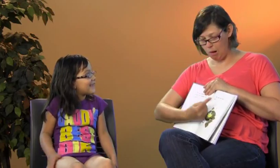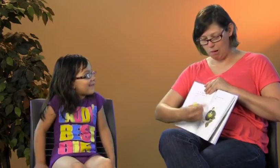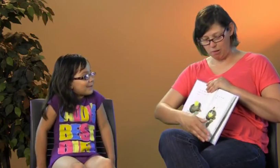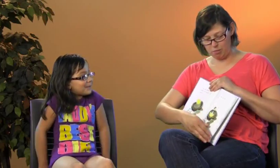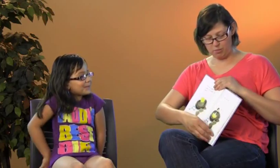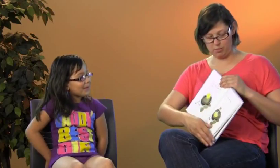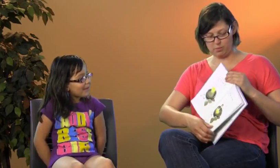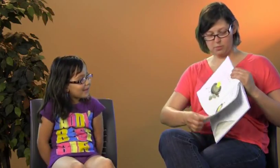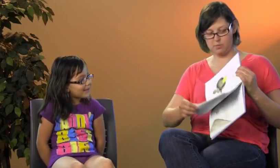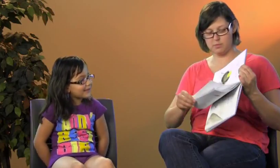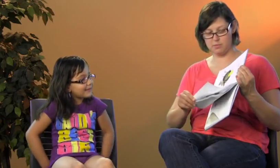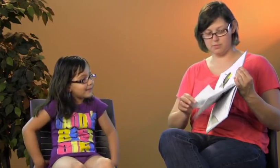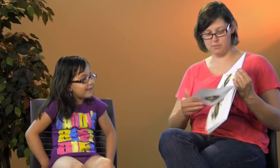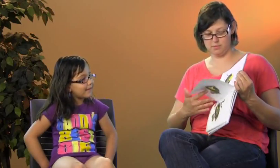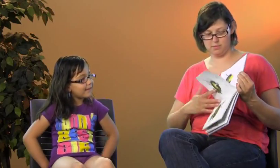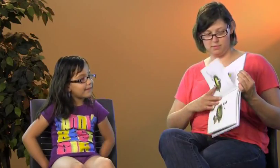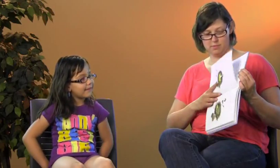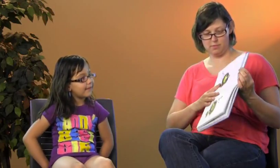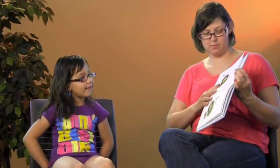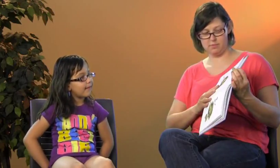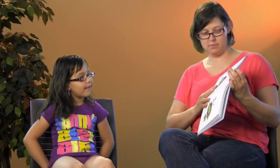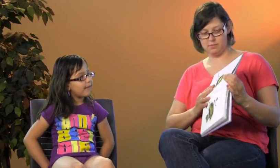Hmm. Well, birdie's all alone.